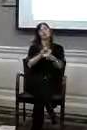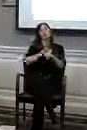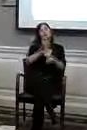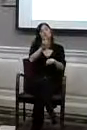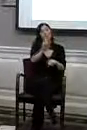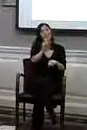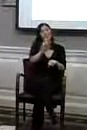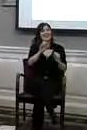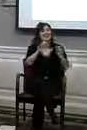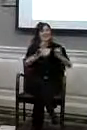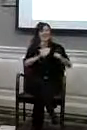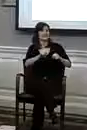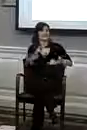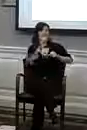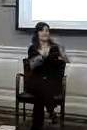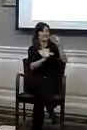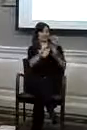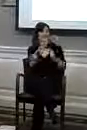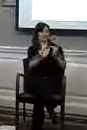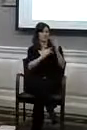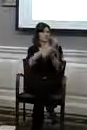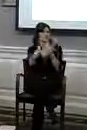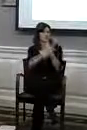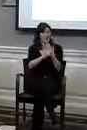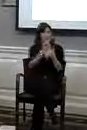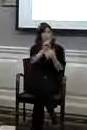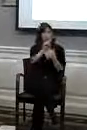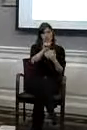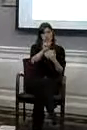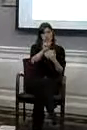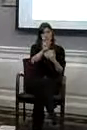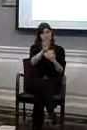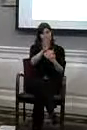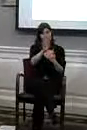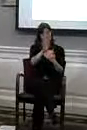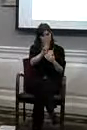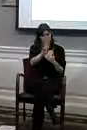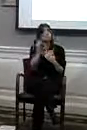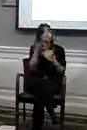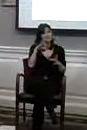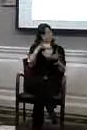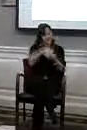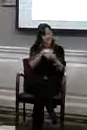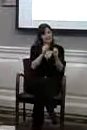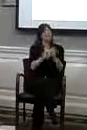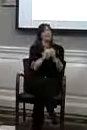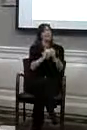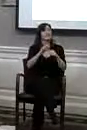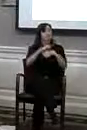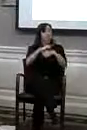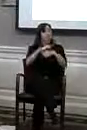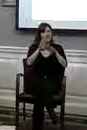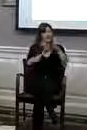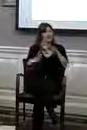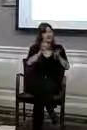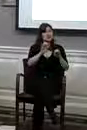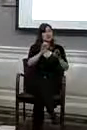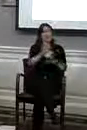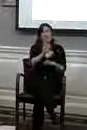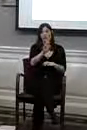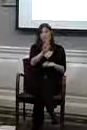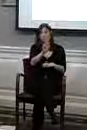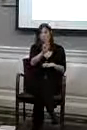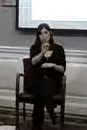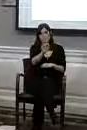for African Union peacekeepers in Darfur, and she's currently engaged in global evaluations of UNICEF's efforts in life